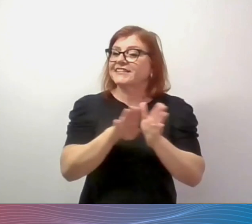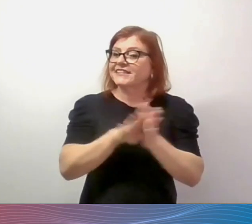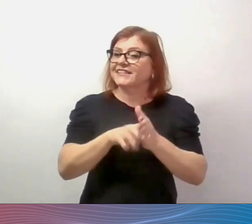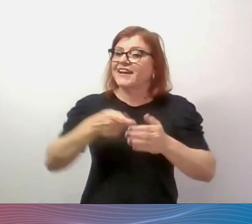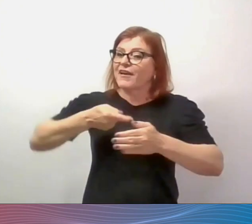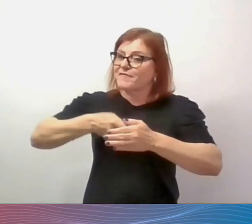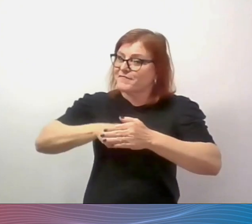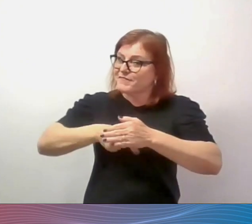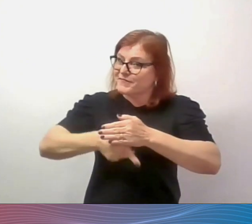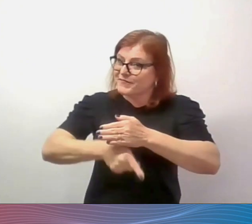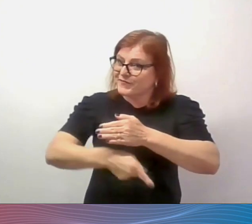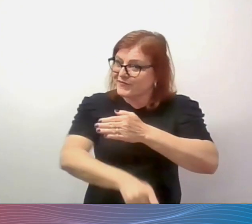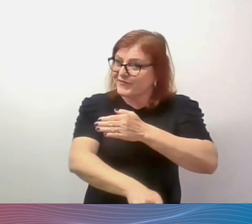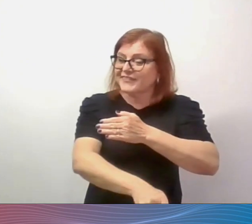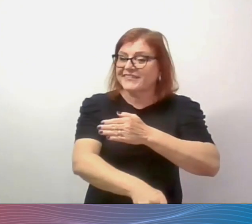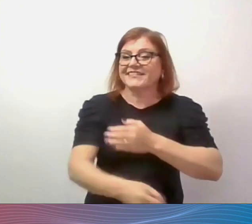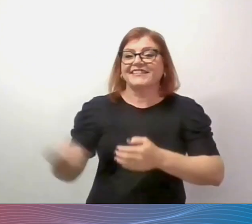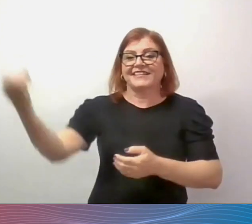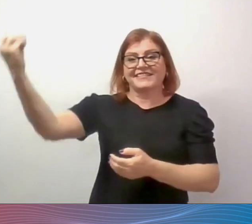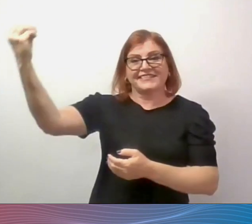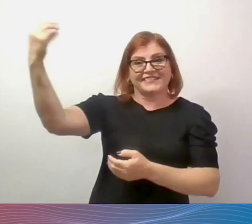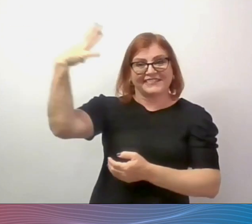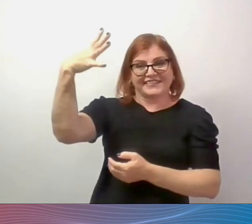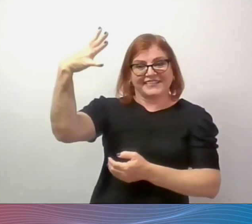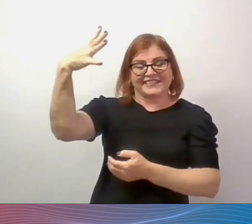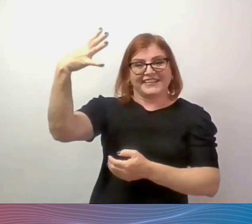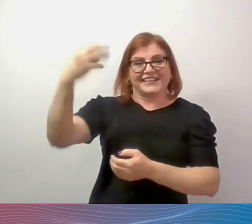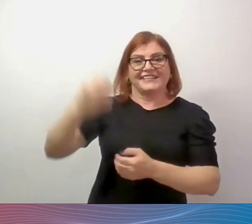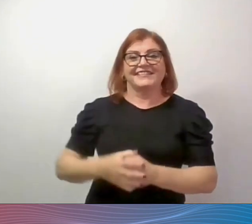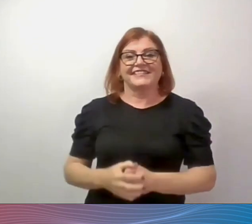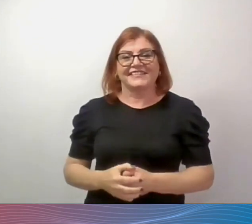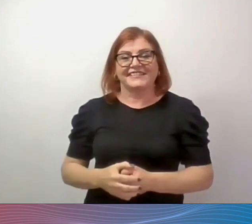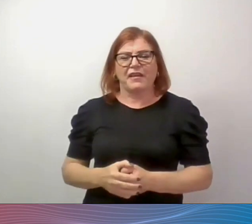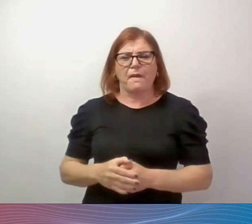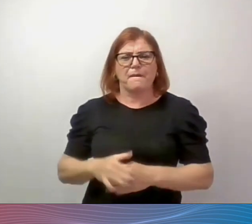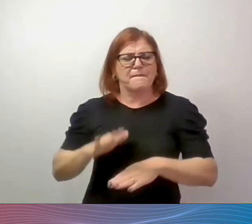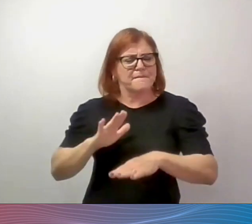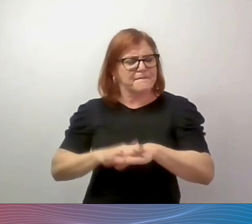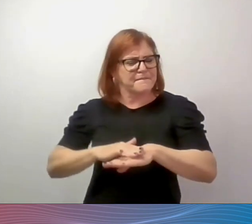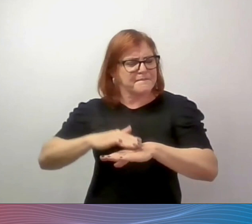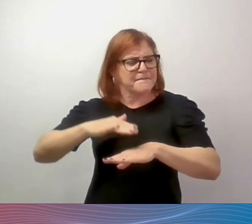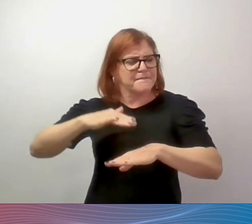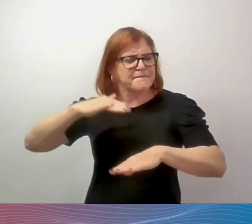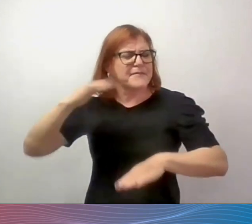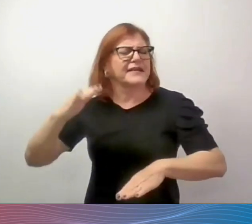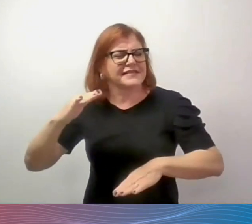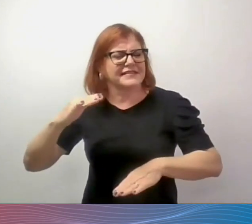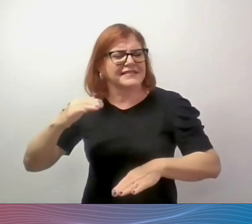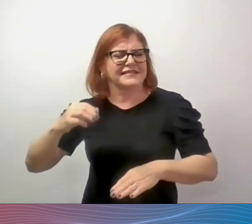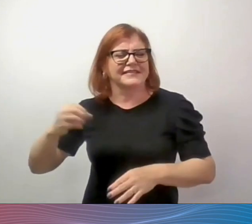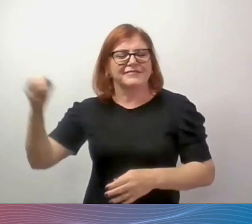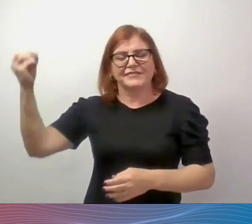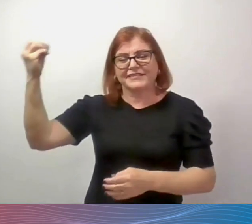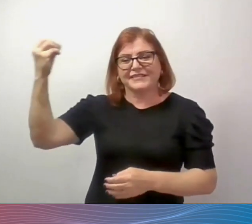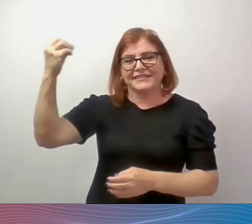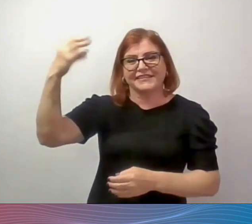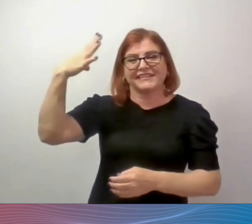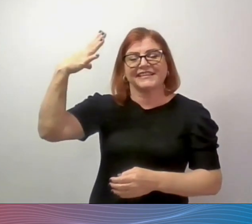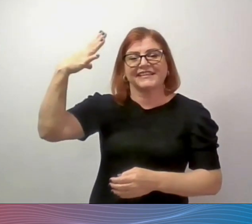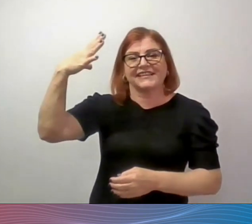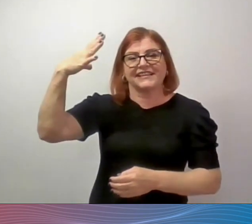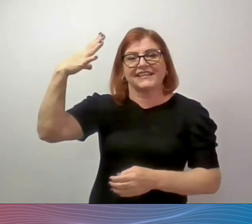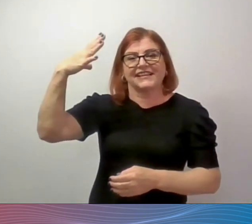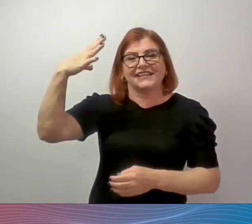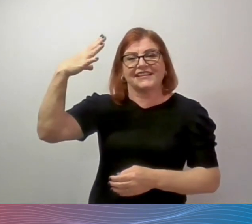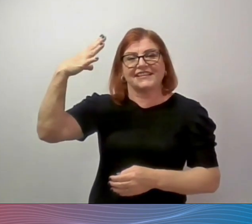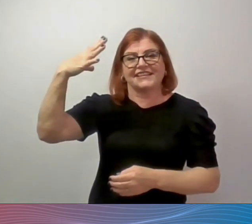the deep point of grace, quando você chega no ponto máximo da graça, when you reach the top of grace, você vai encontrar o